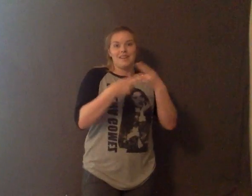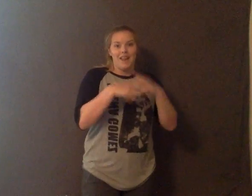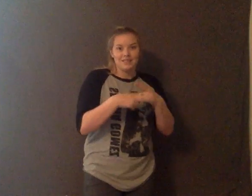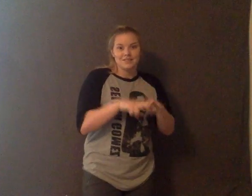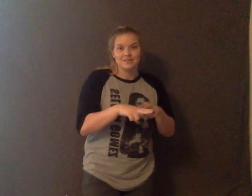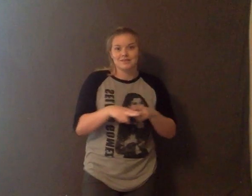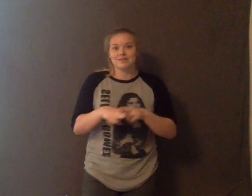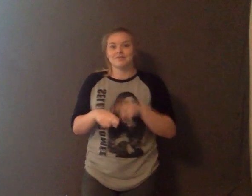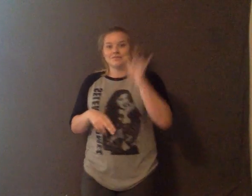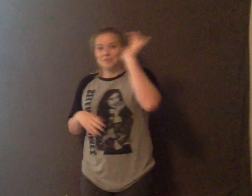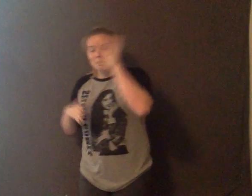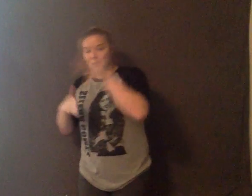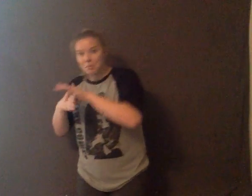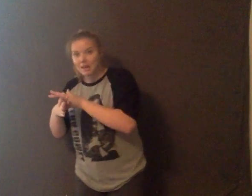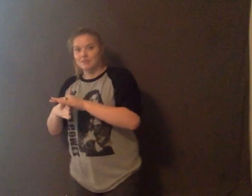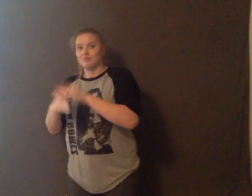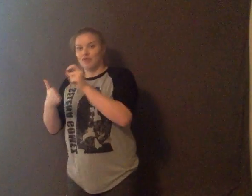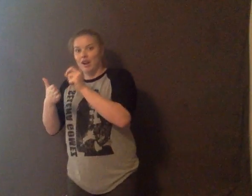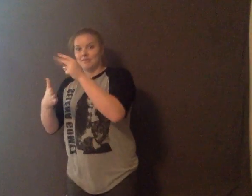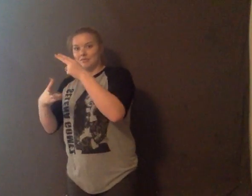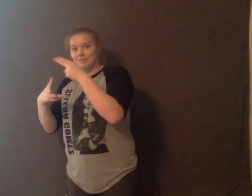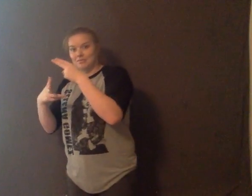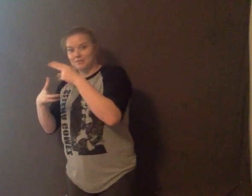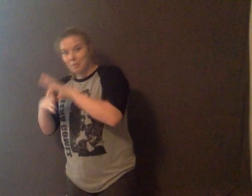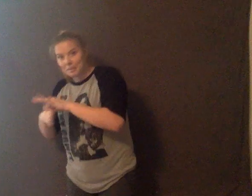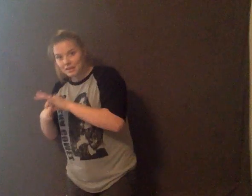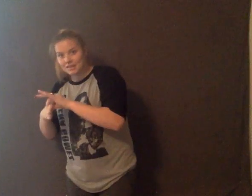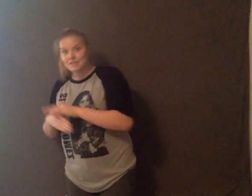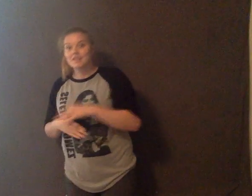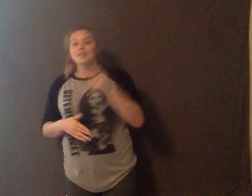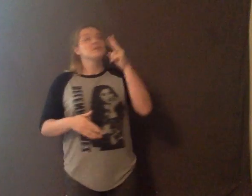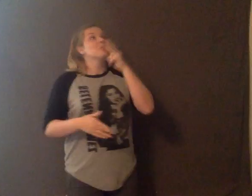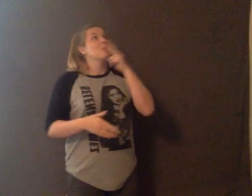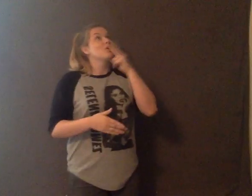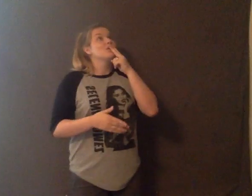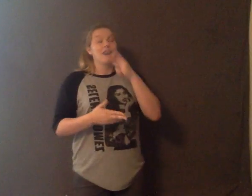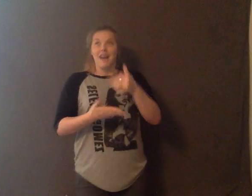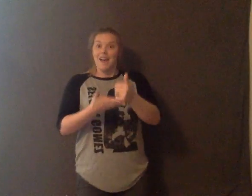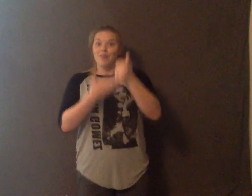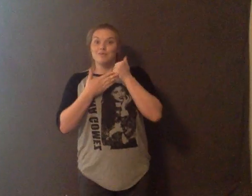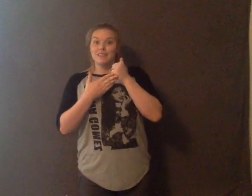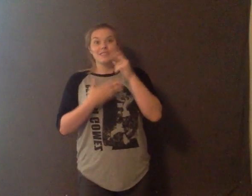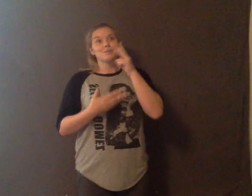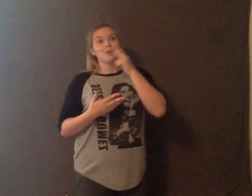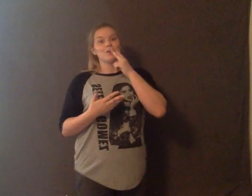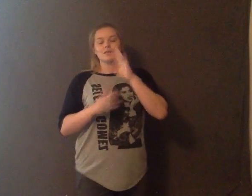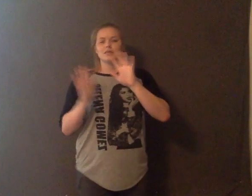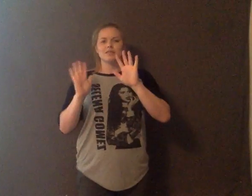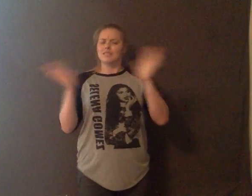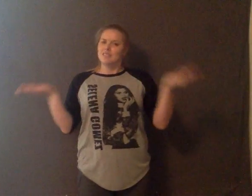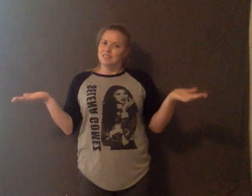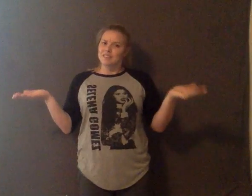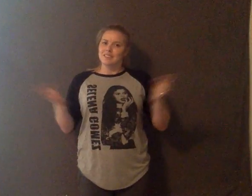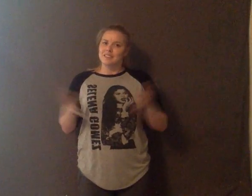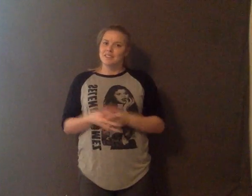the lamb industry. This would be like learning about the benefits of smoking from the tobacco industry. When people are eating meat, I think of it as a bit like